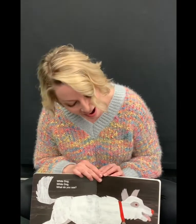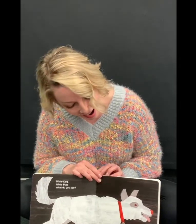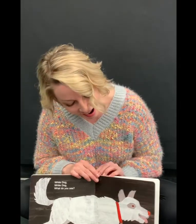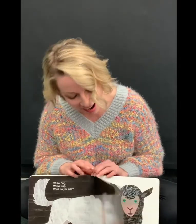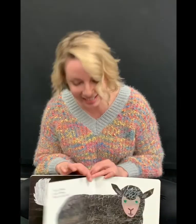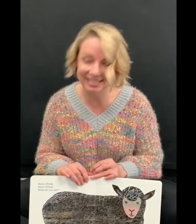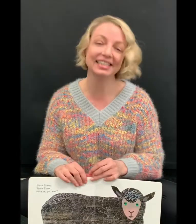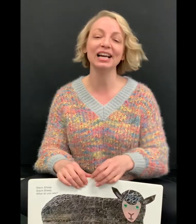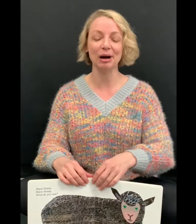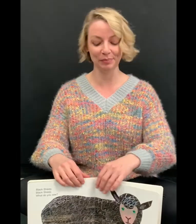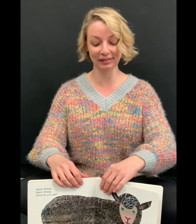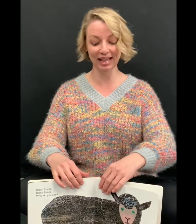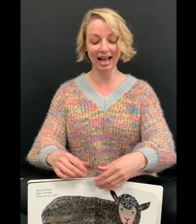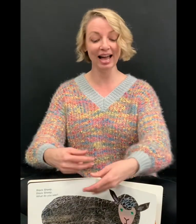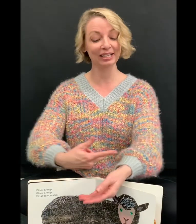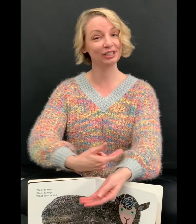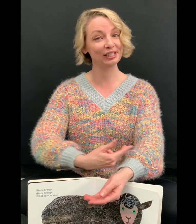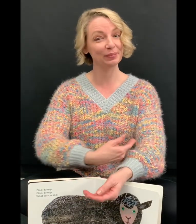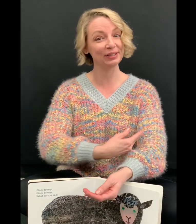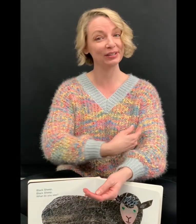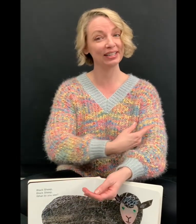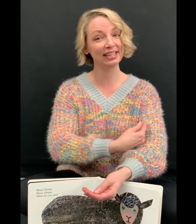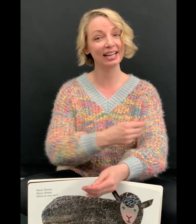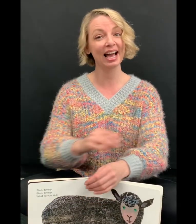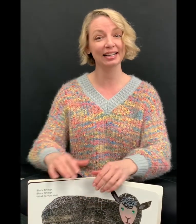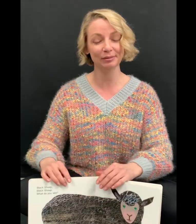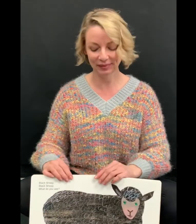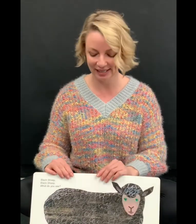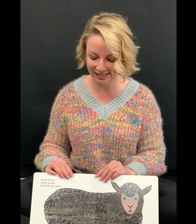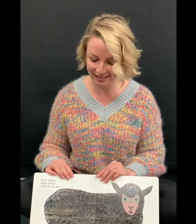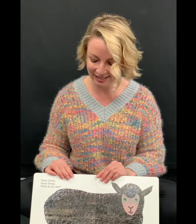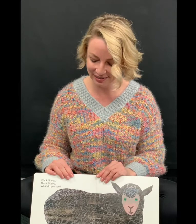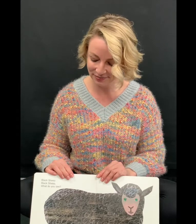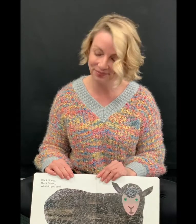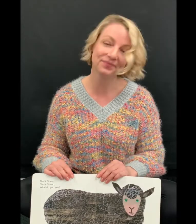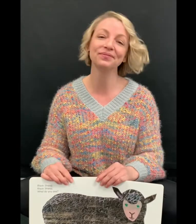Meow. I see a black sheep looking at me. Meow.